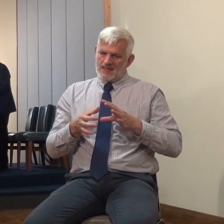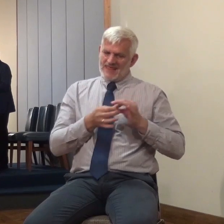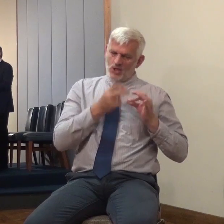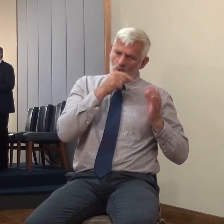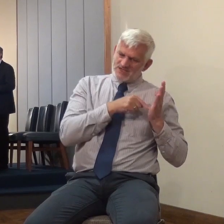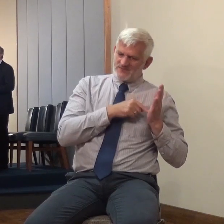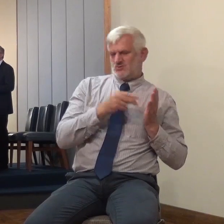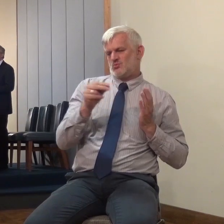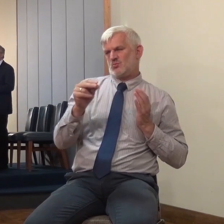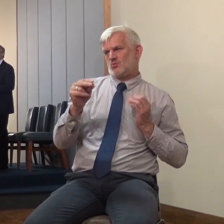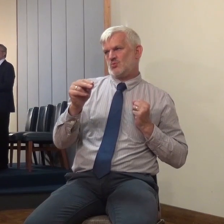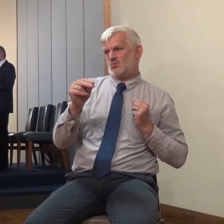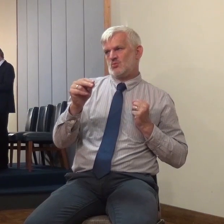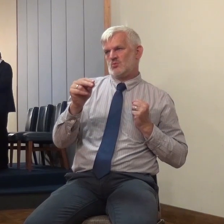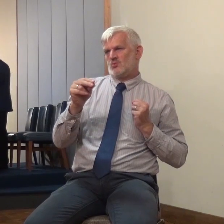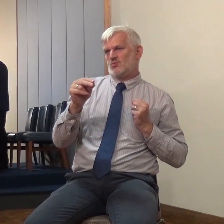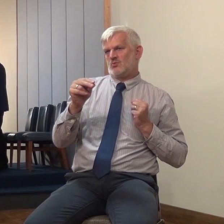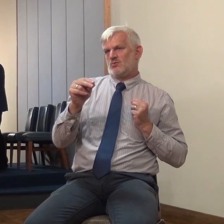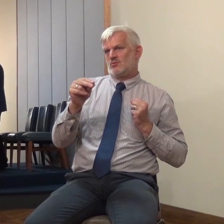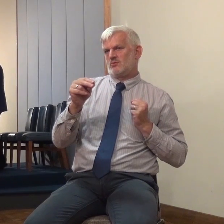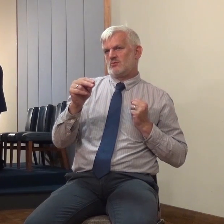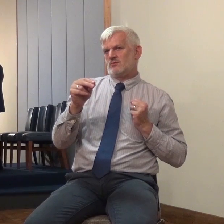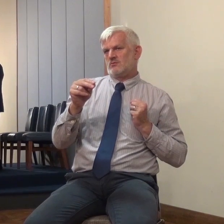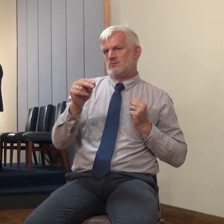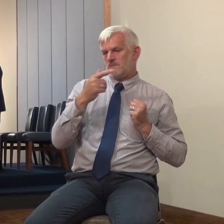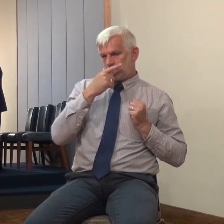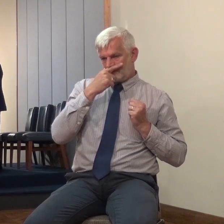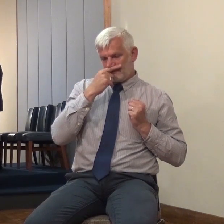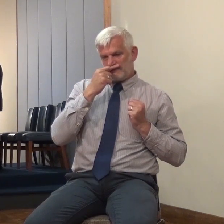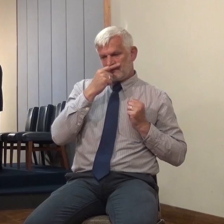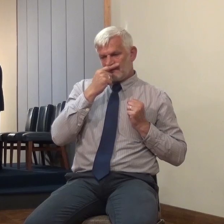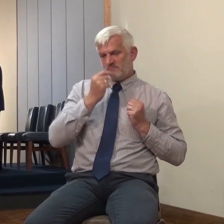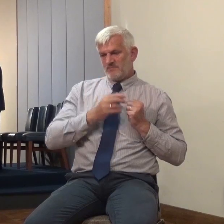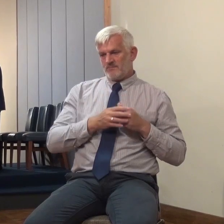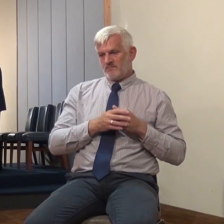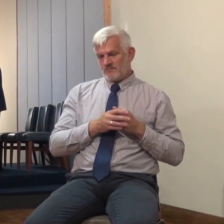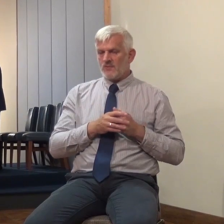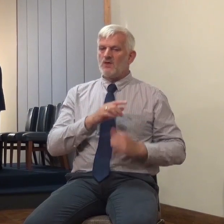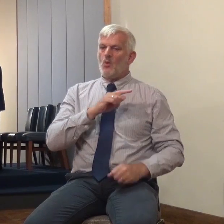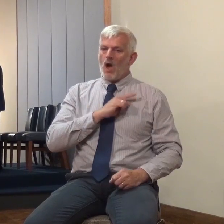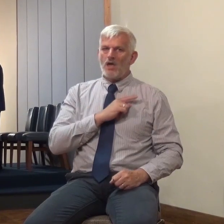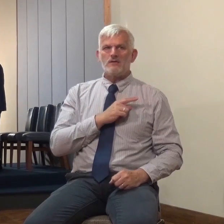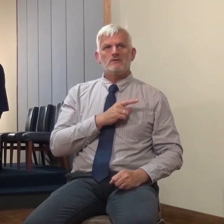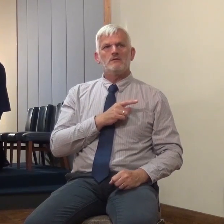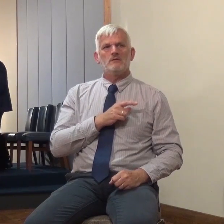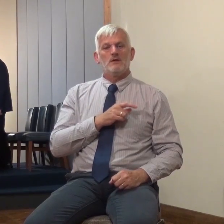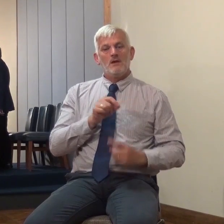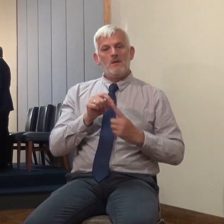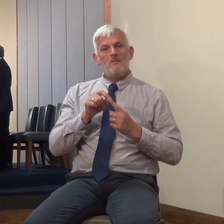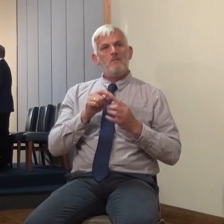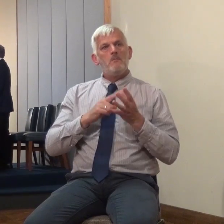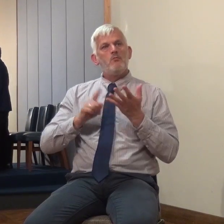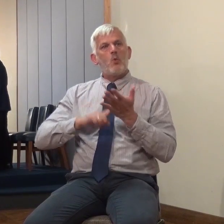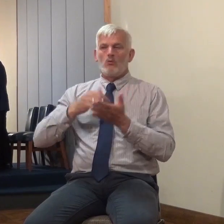context. In other words, we uncouple it from the reference to the cause, namely disobedience, and